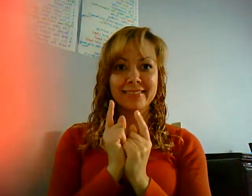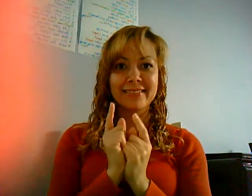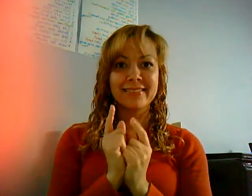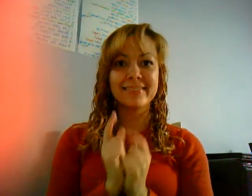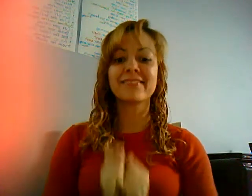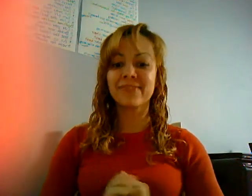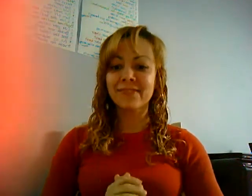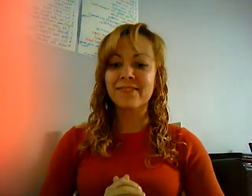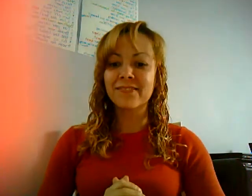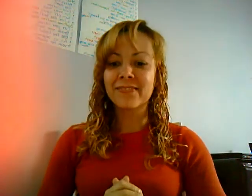coming.